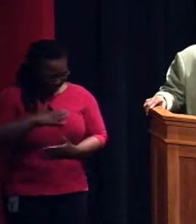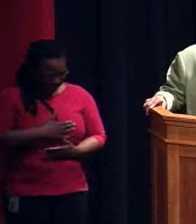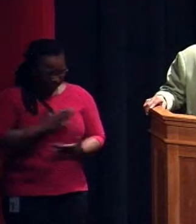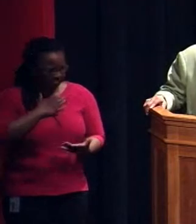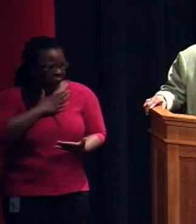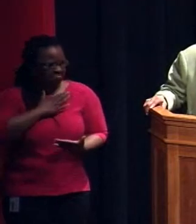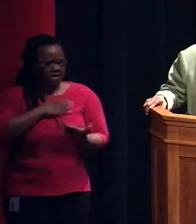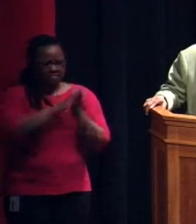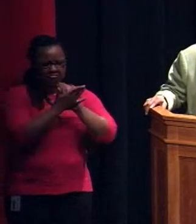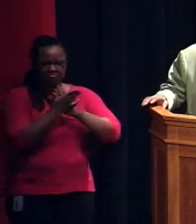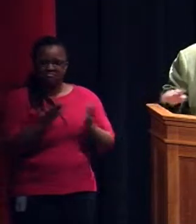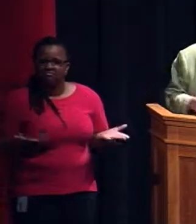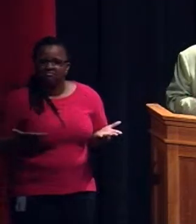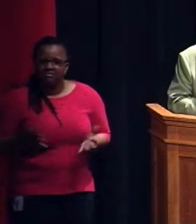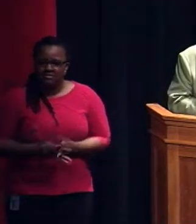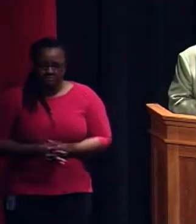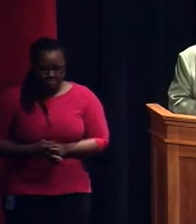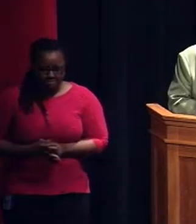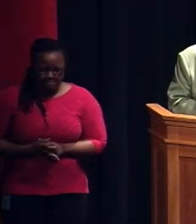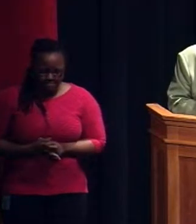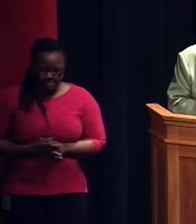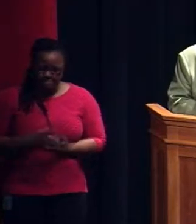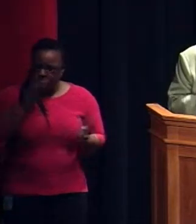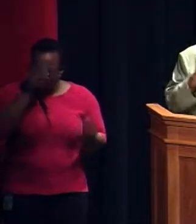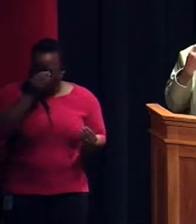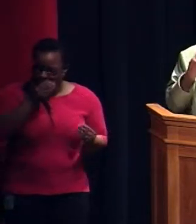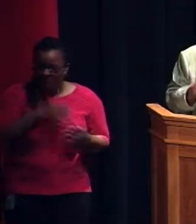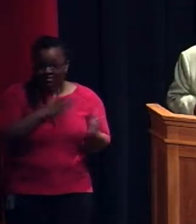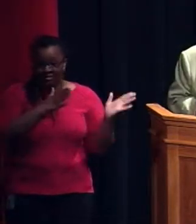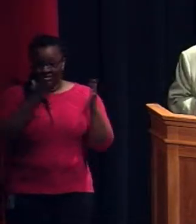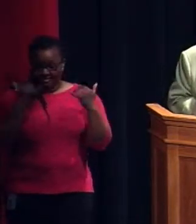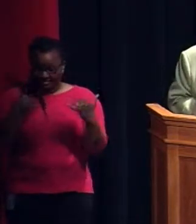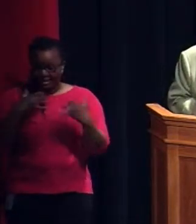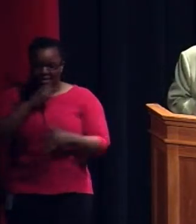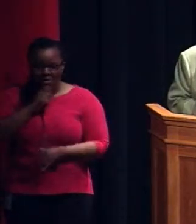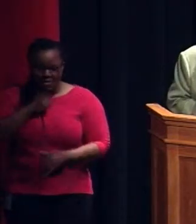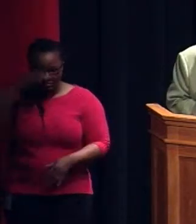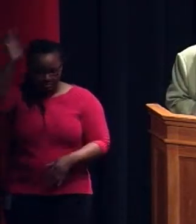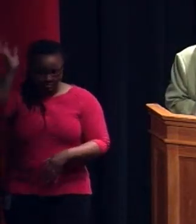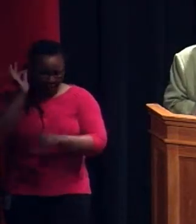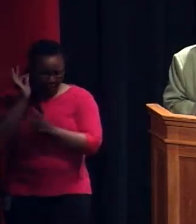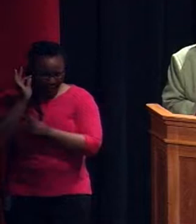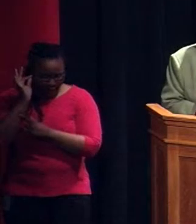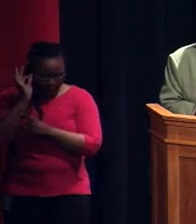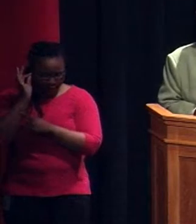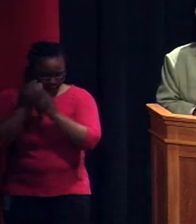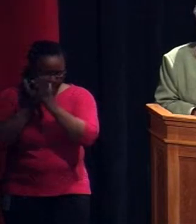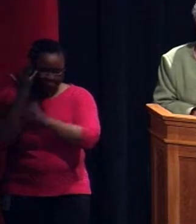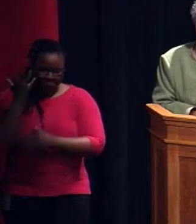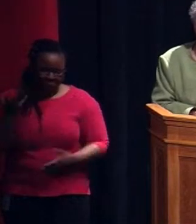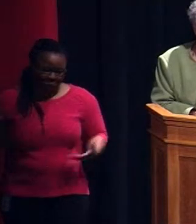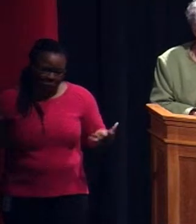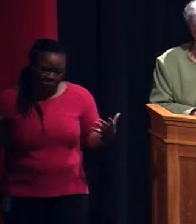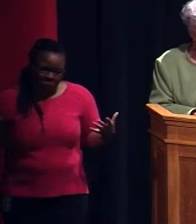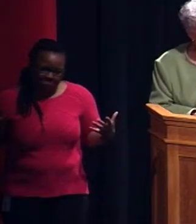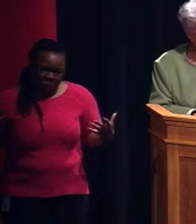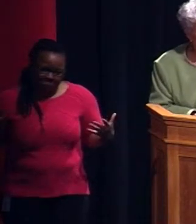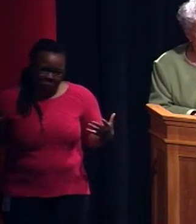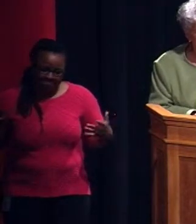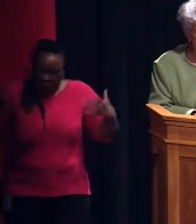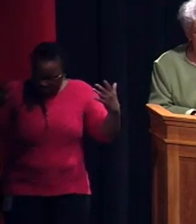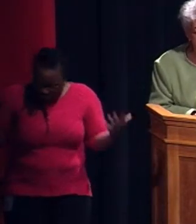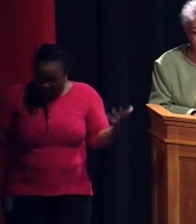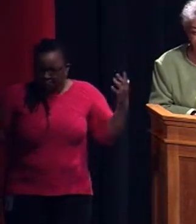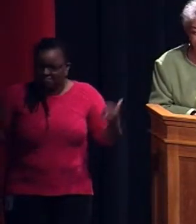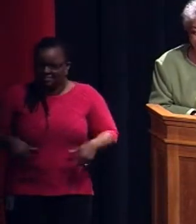What would I have done? At my age now, with all of my gray hair in place, I don't play that game anymore. It is